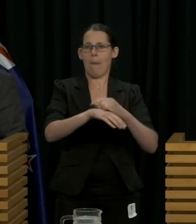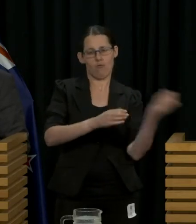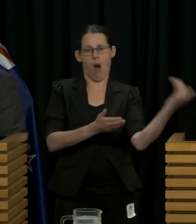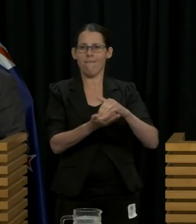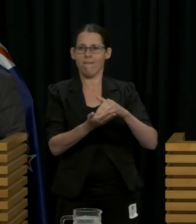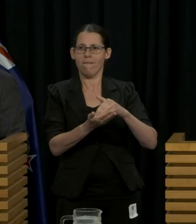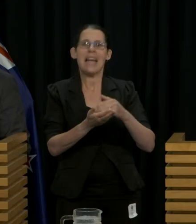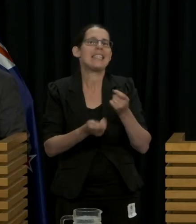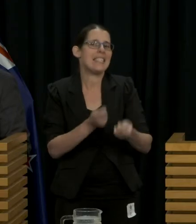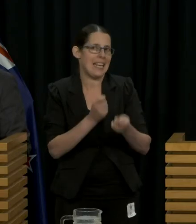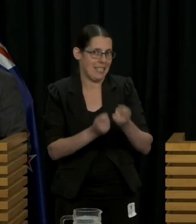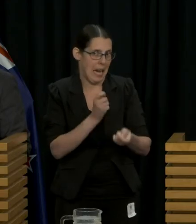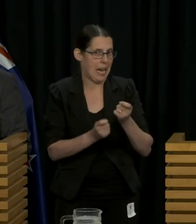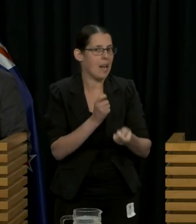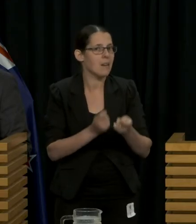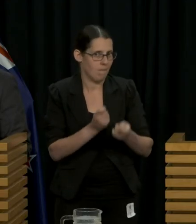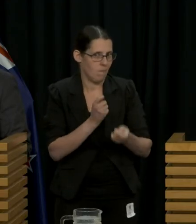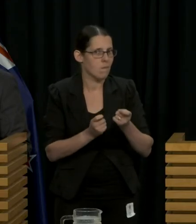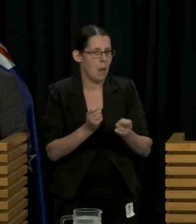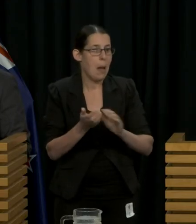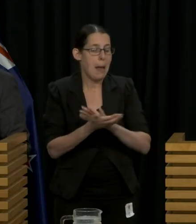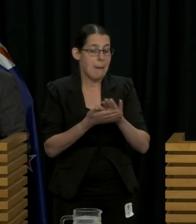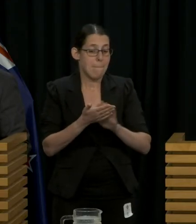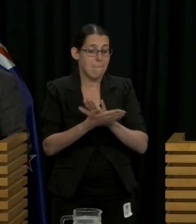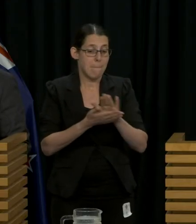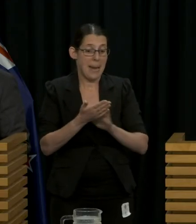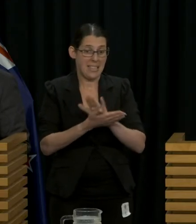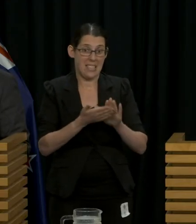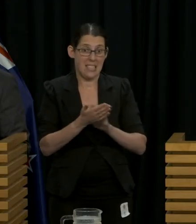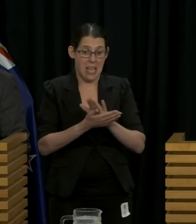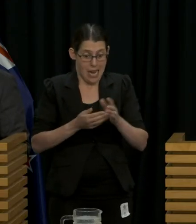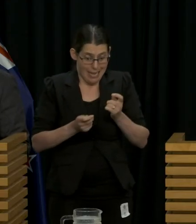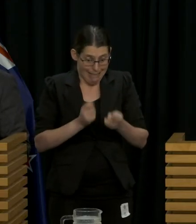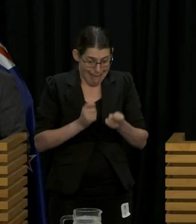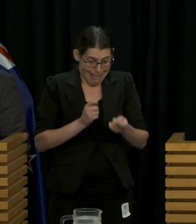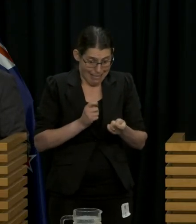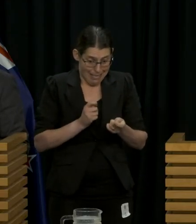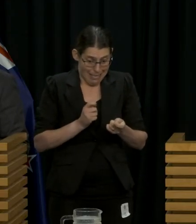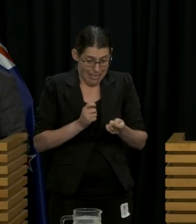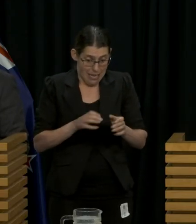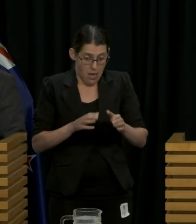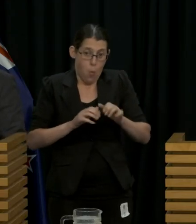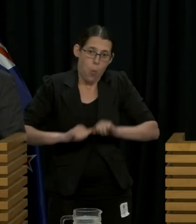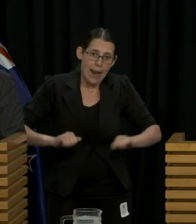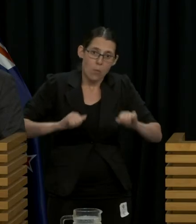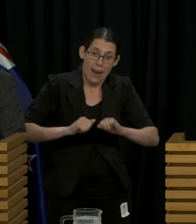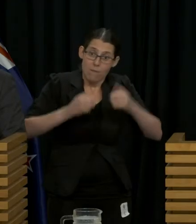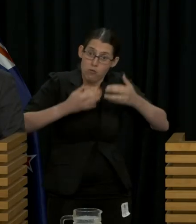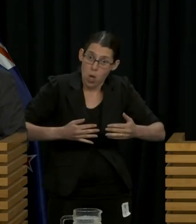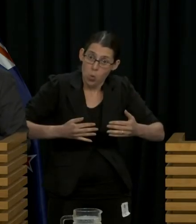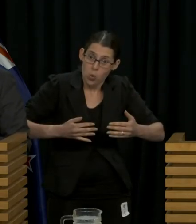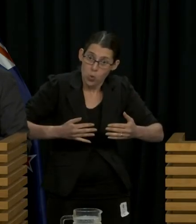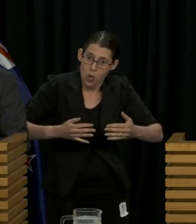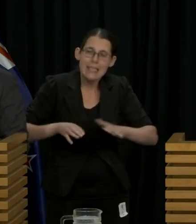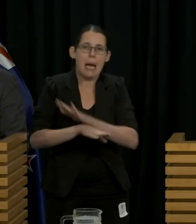their rooms up until they've received their negative test result, has been introduced